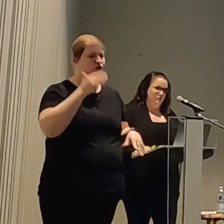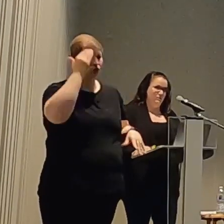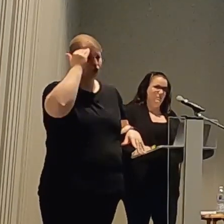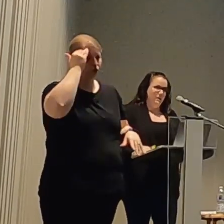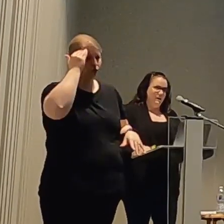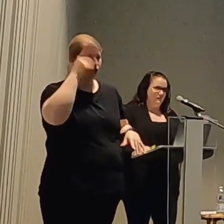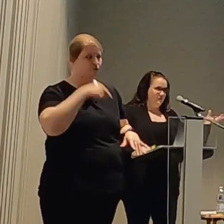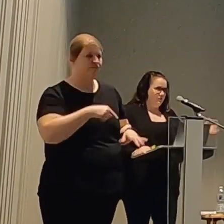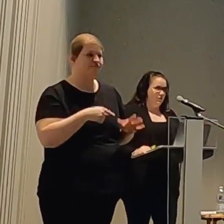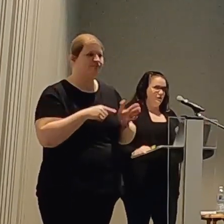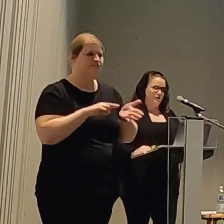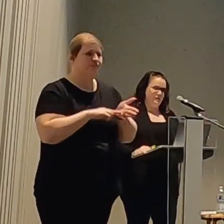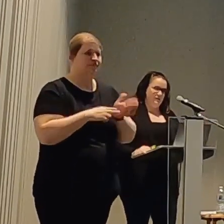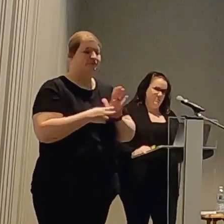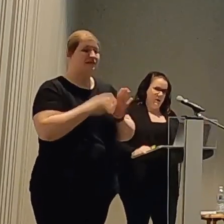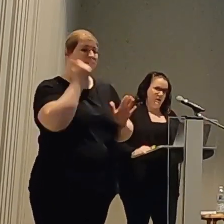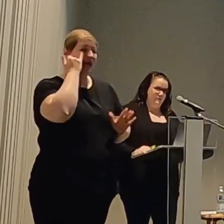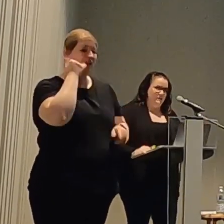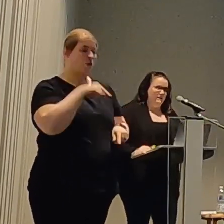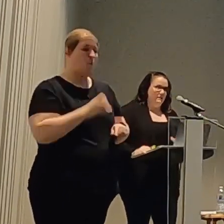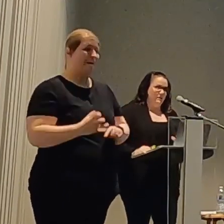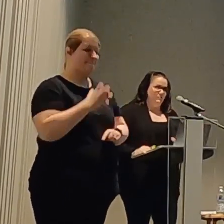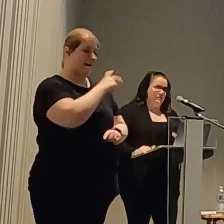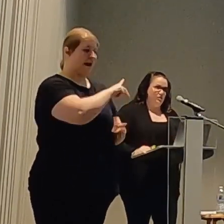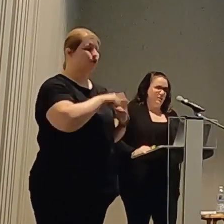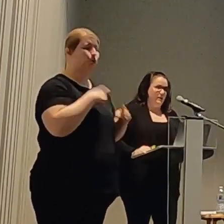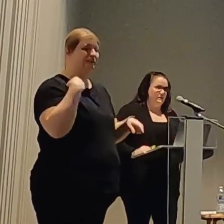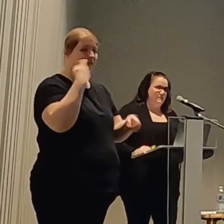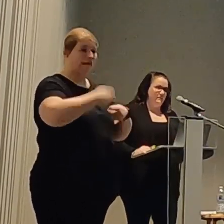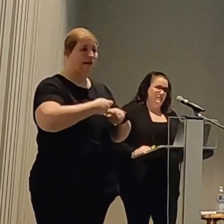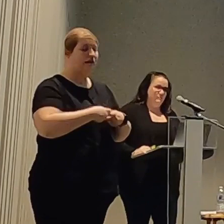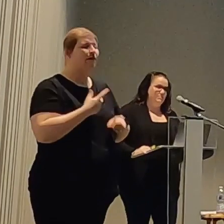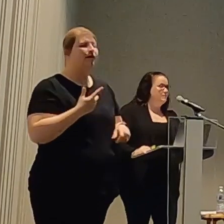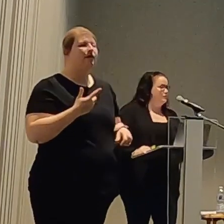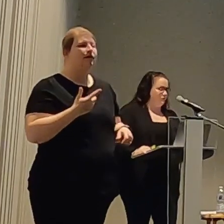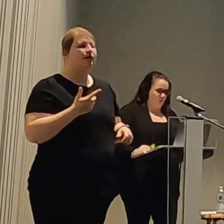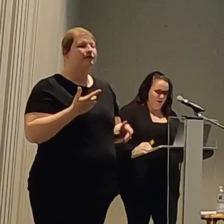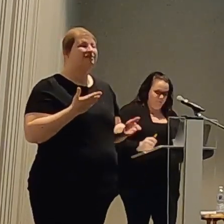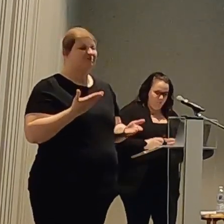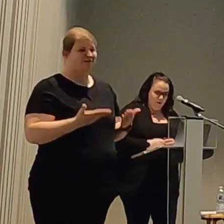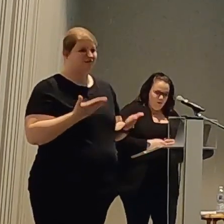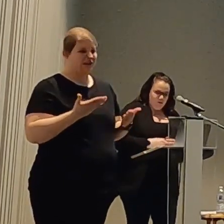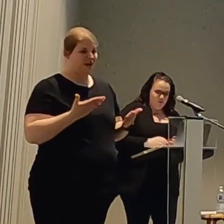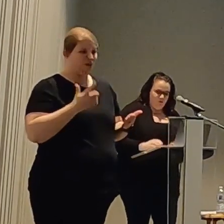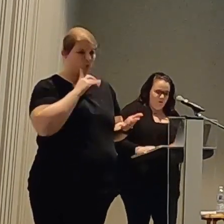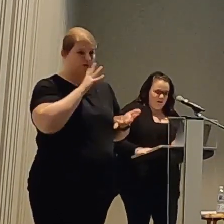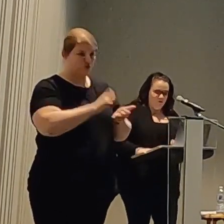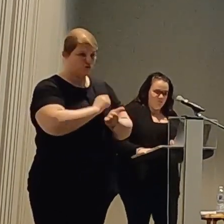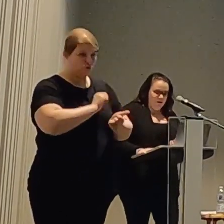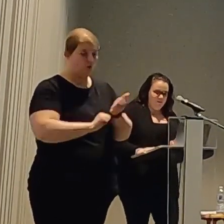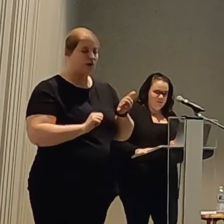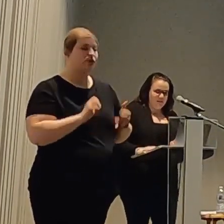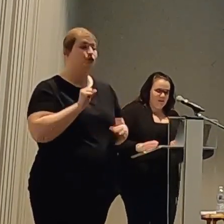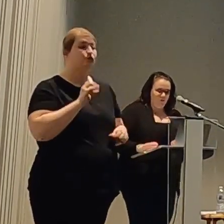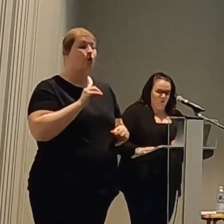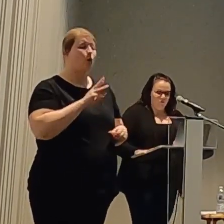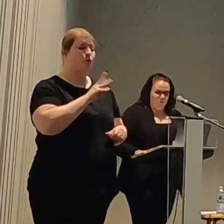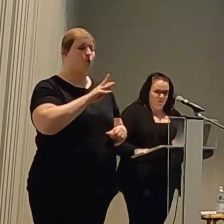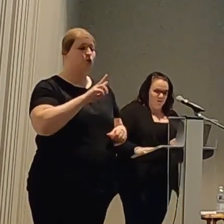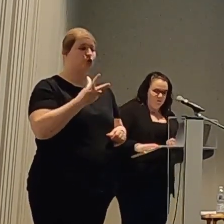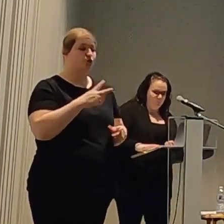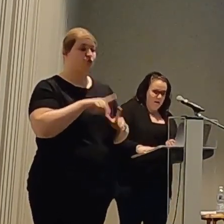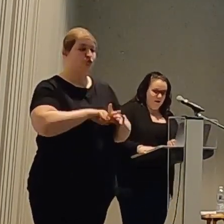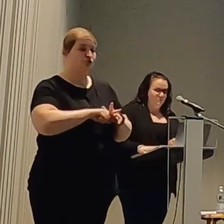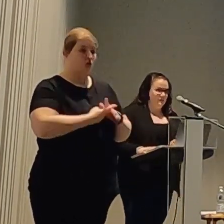and he knew if this returned to Spain, there was a chance that it would be destroyed. So on the outbreak of the Second